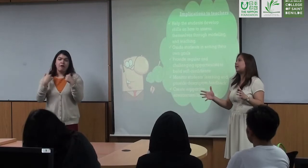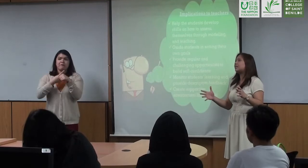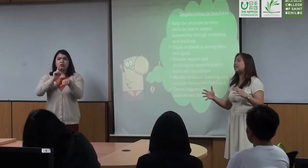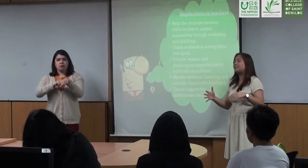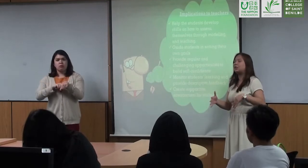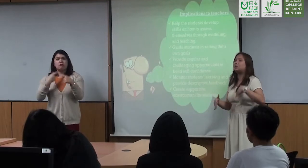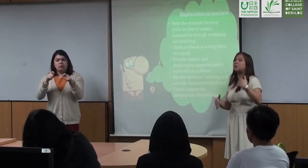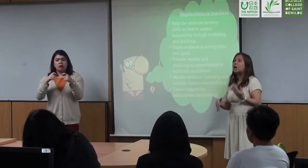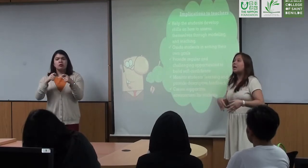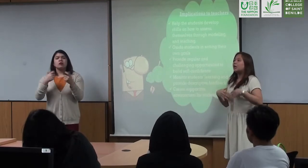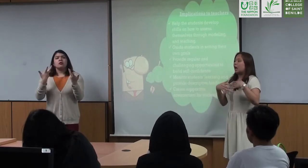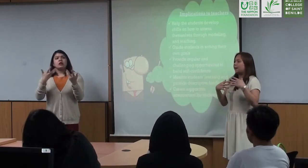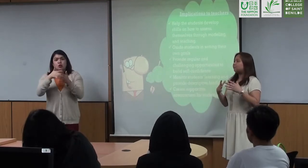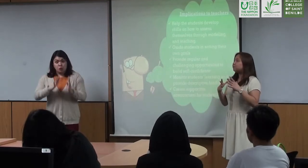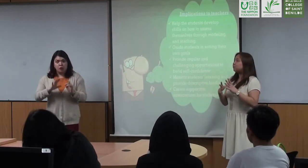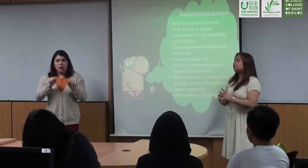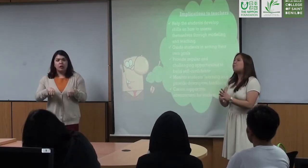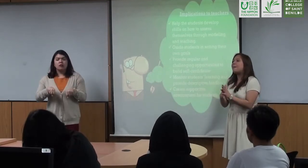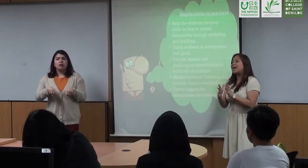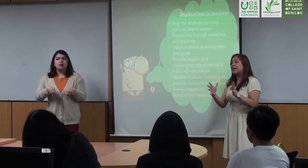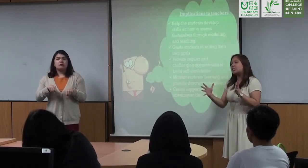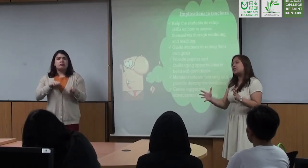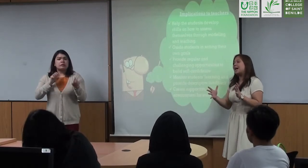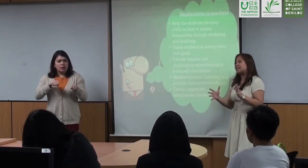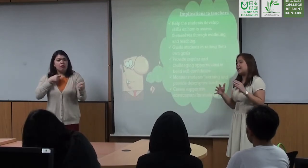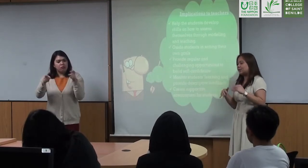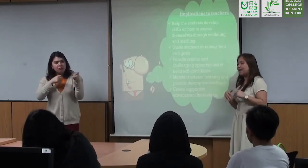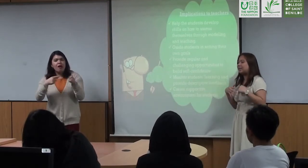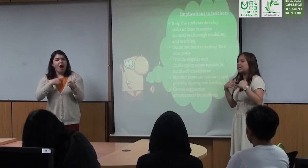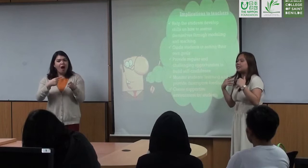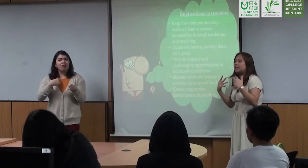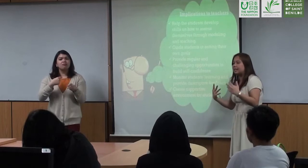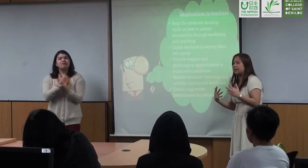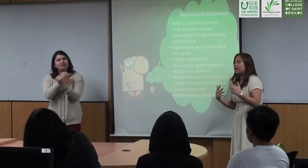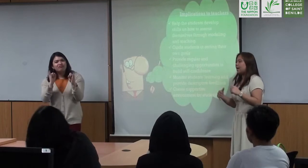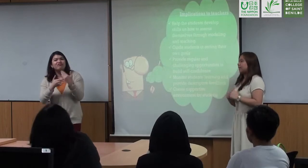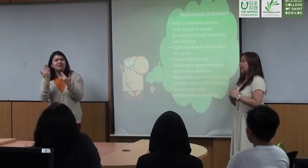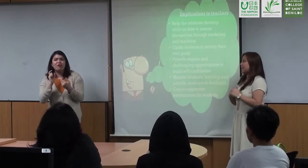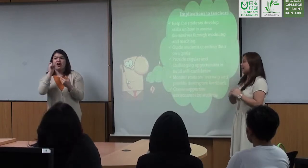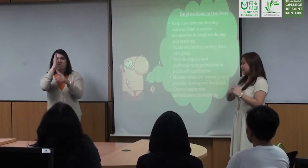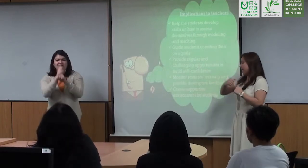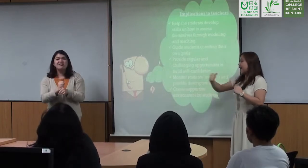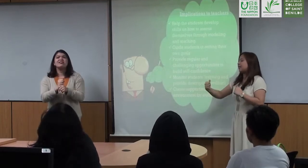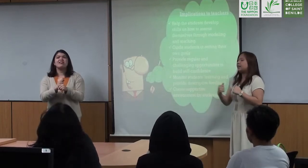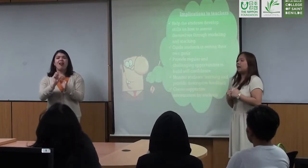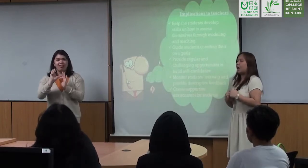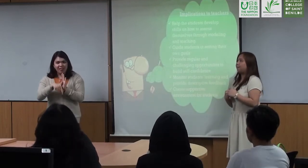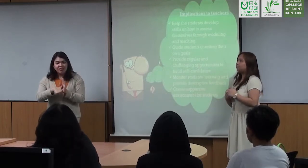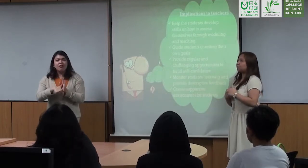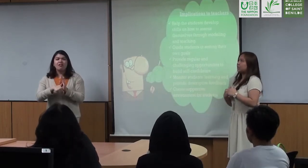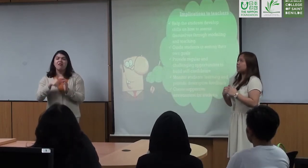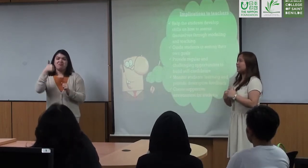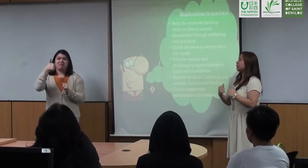time the student is able to manage the assessment easily, then at the